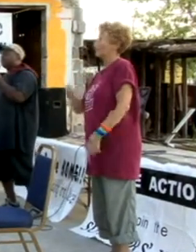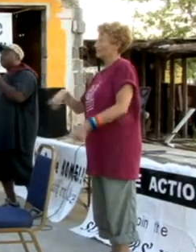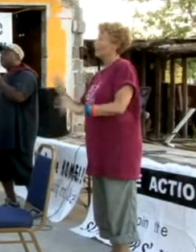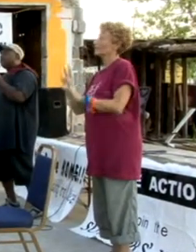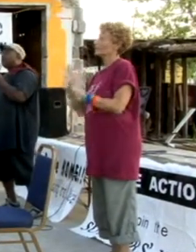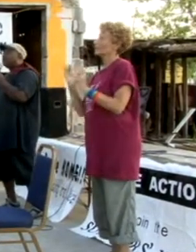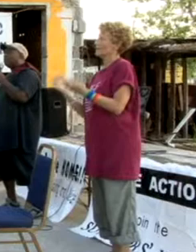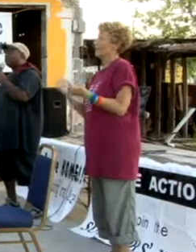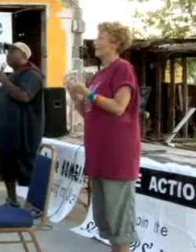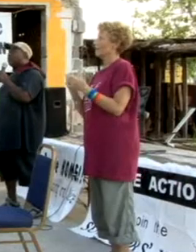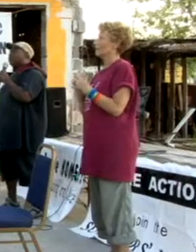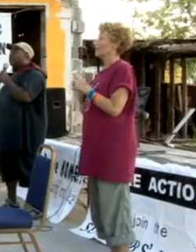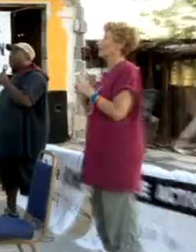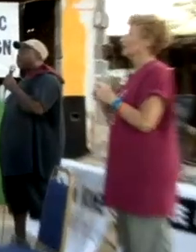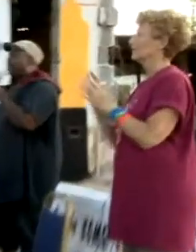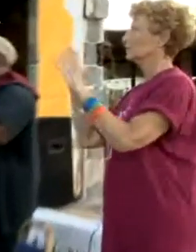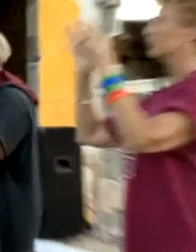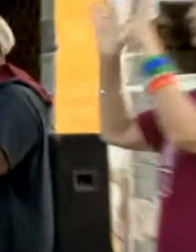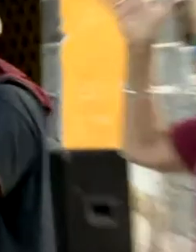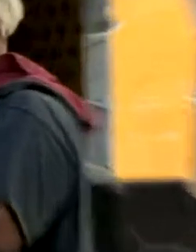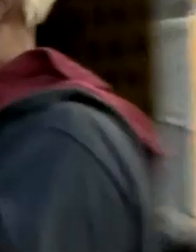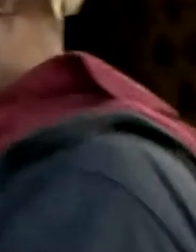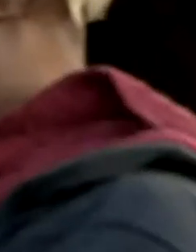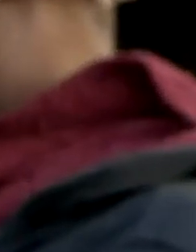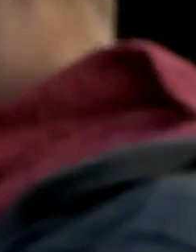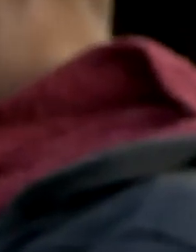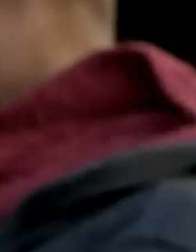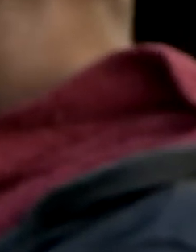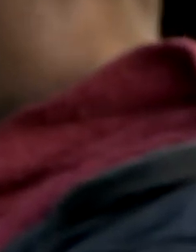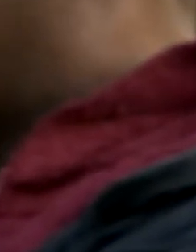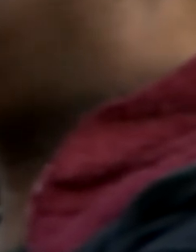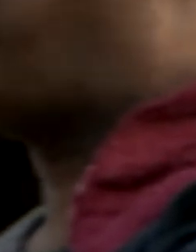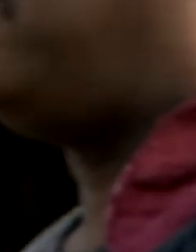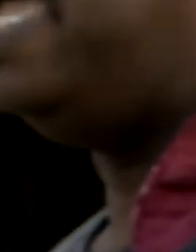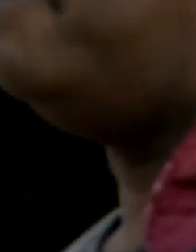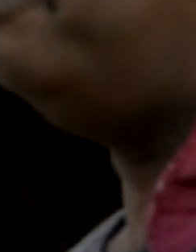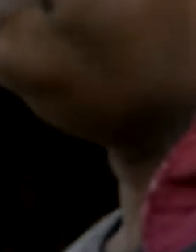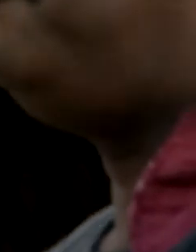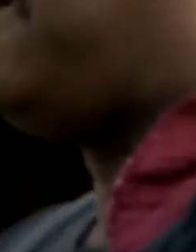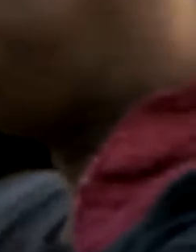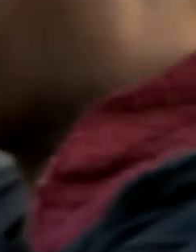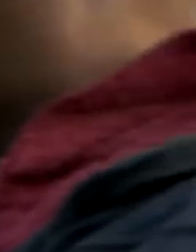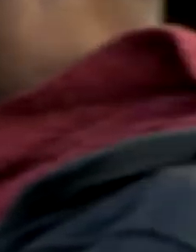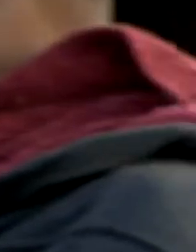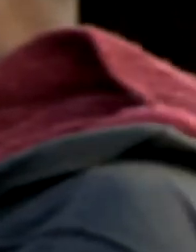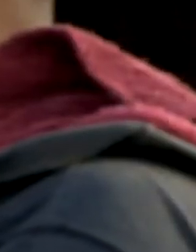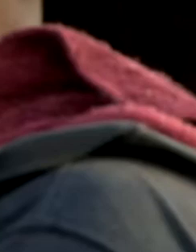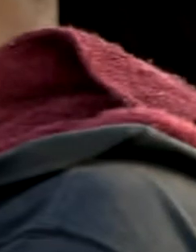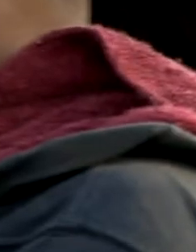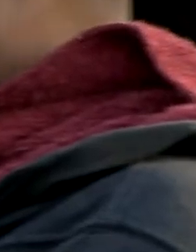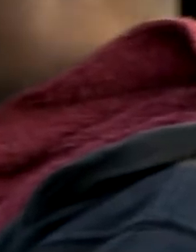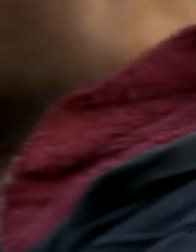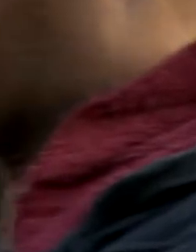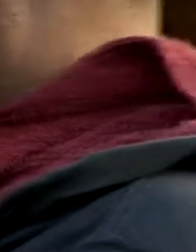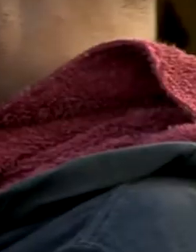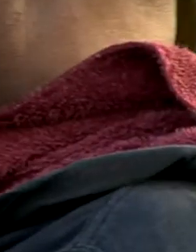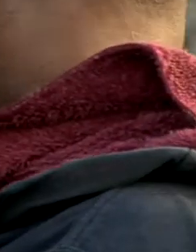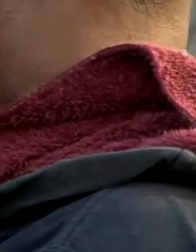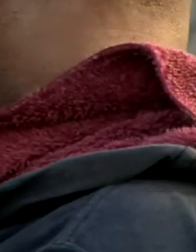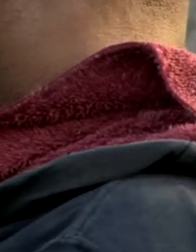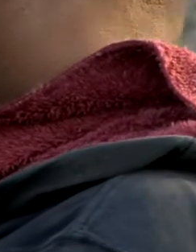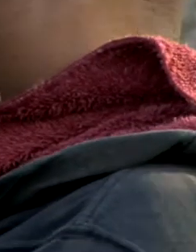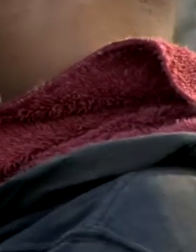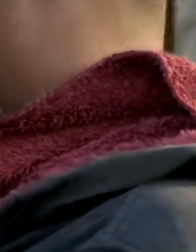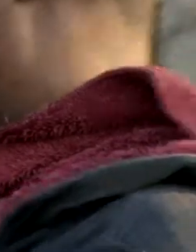of applause for our welfare rights warrior who's been out here forever, Miss Viola